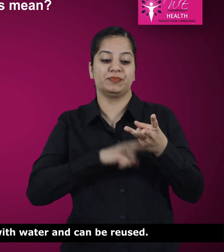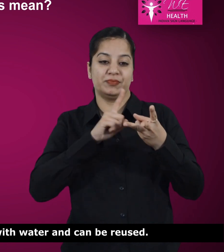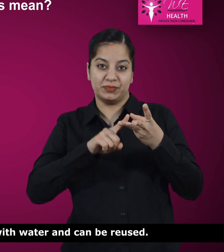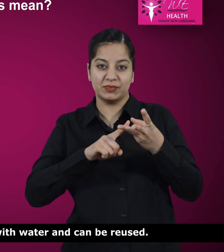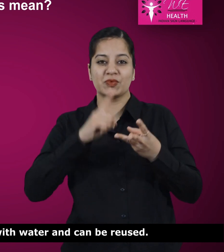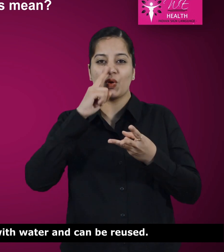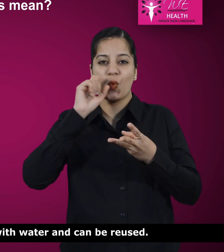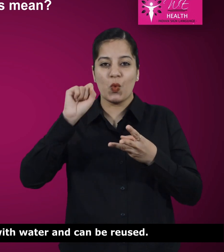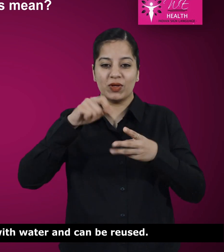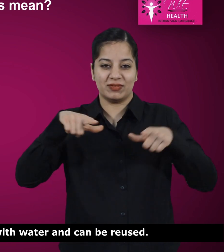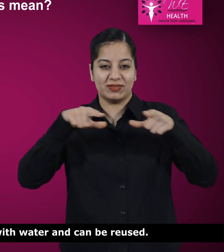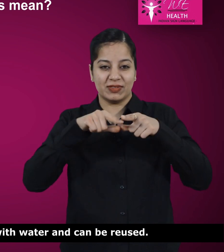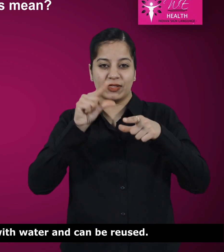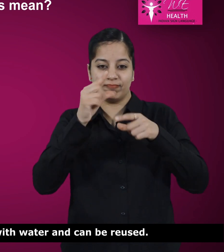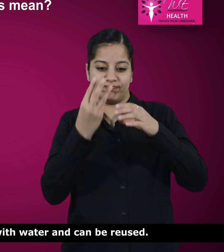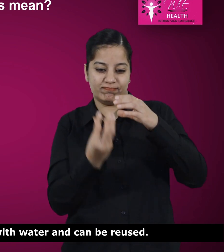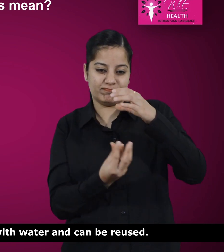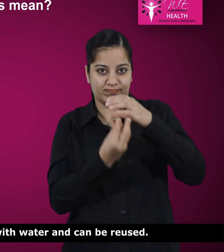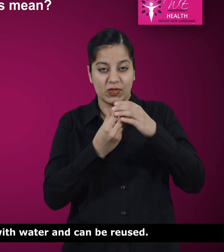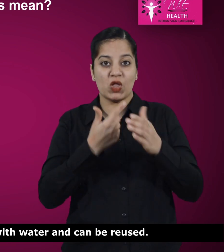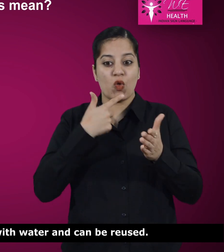Menstrual cups can be washed with water and can be reused.